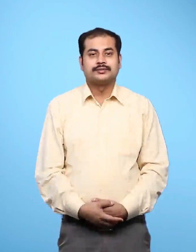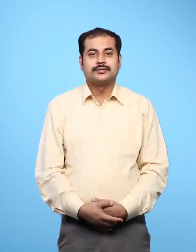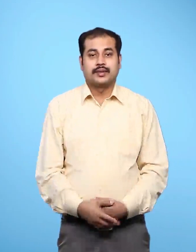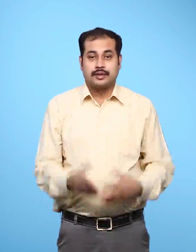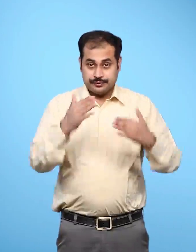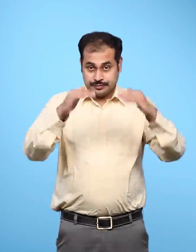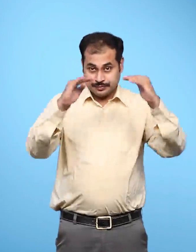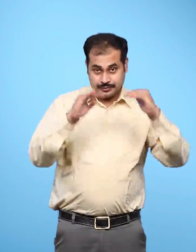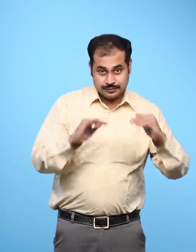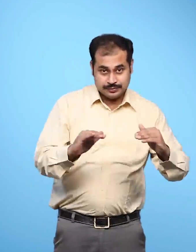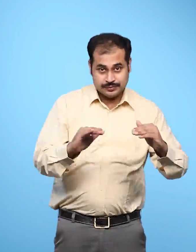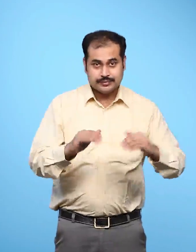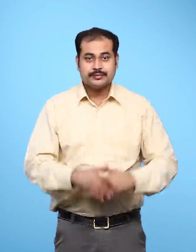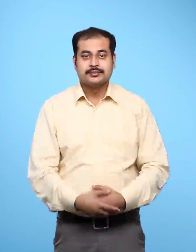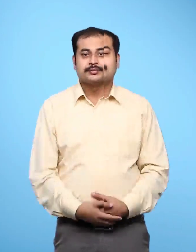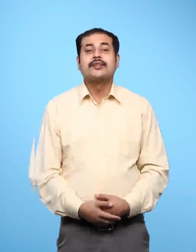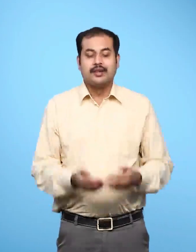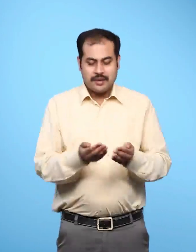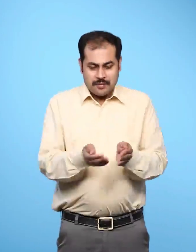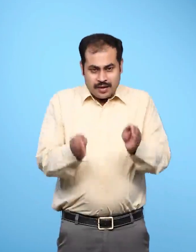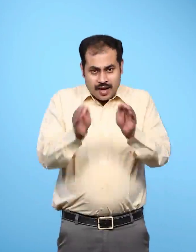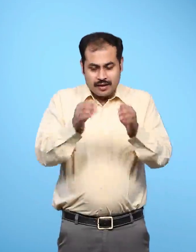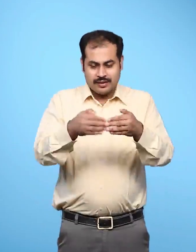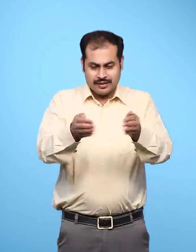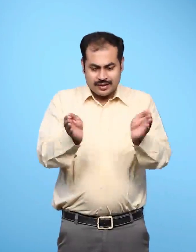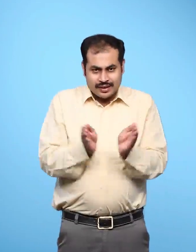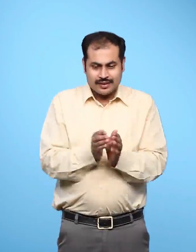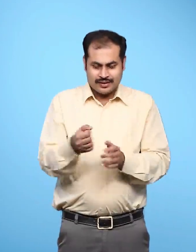Part 2 Fun in filling vessels